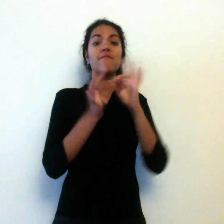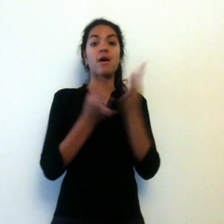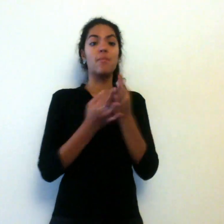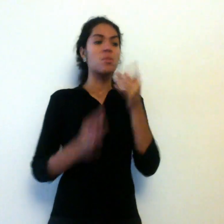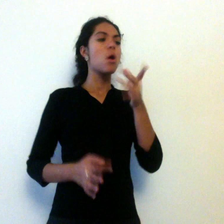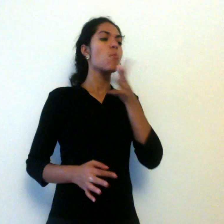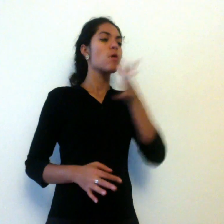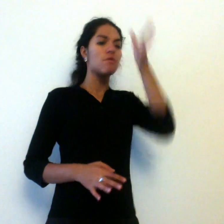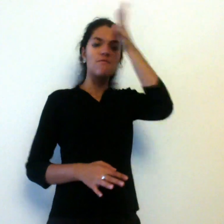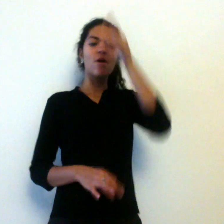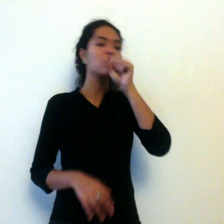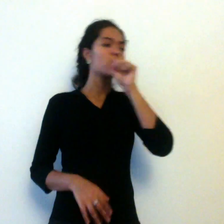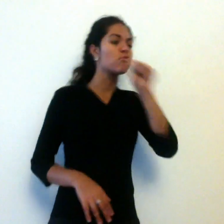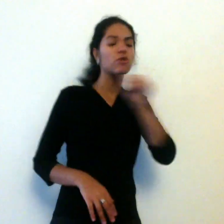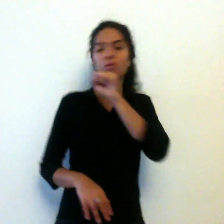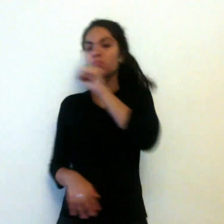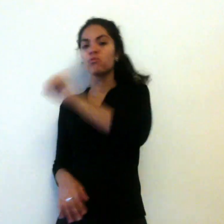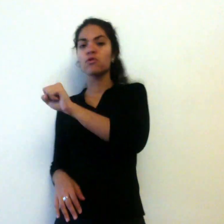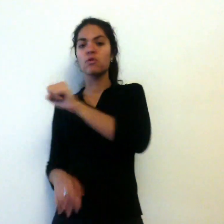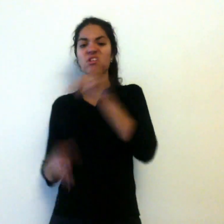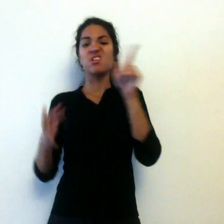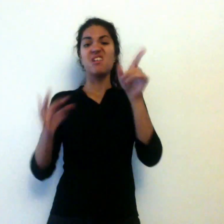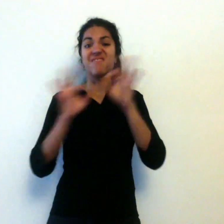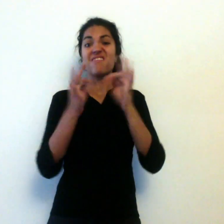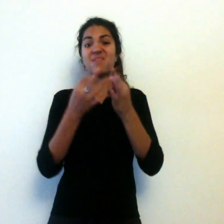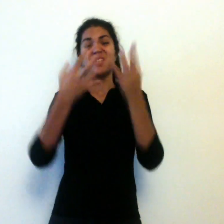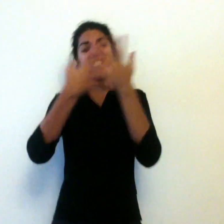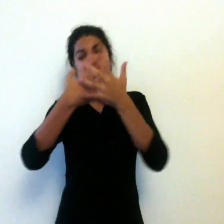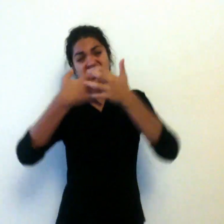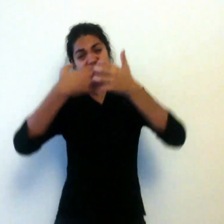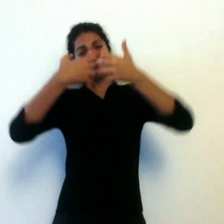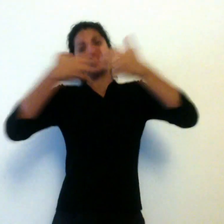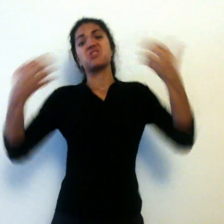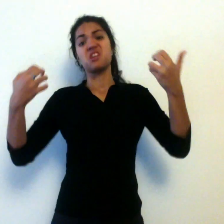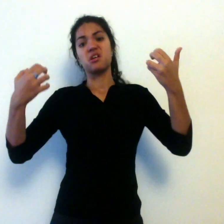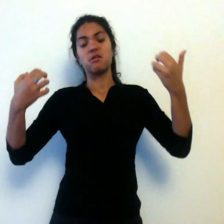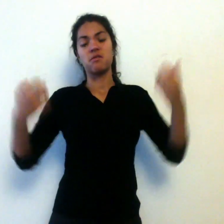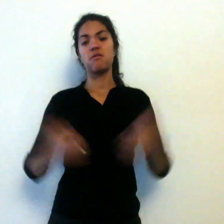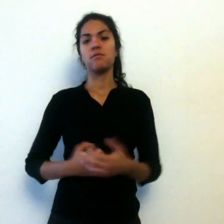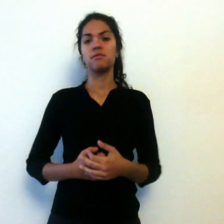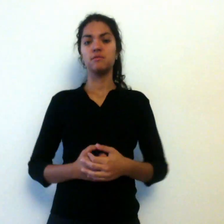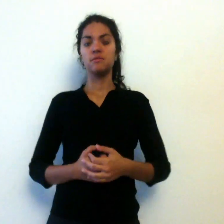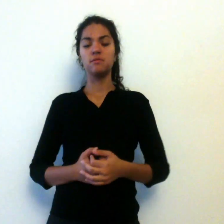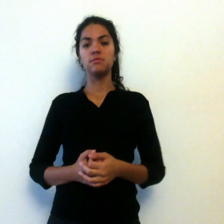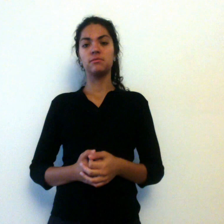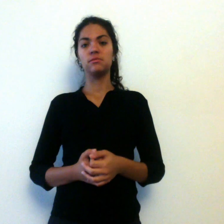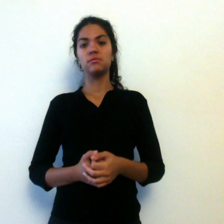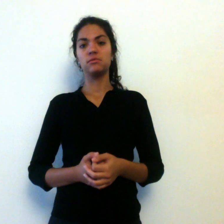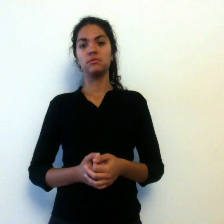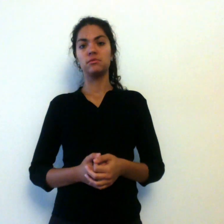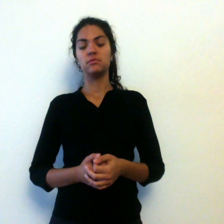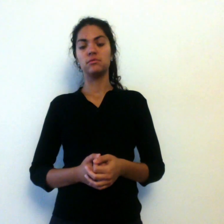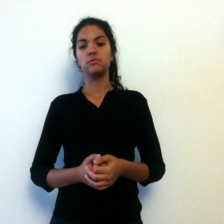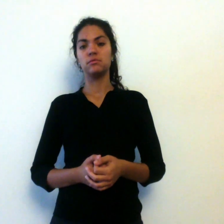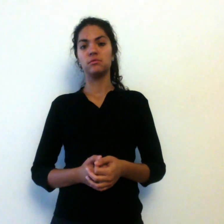of them. There was a second mistake made in that home. There was no clear communication. I